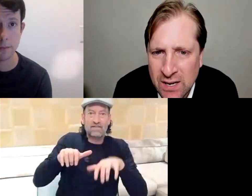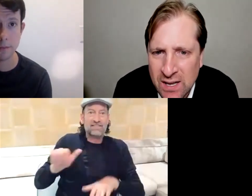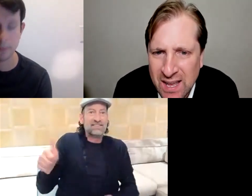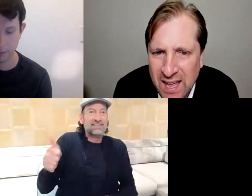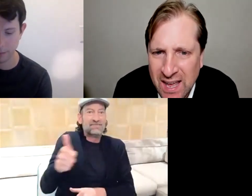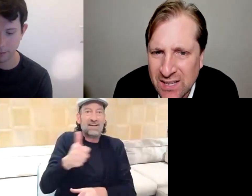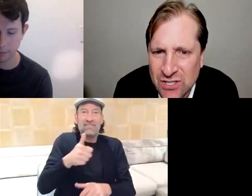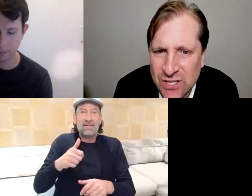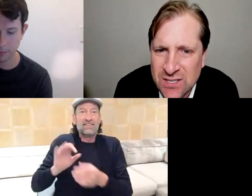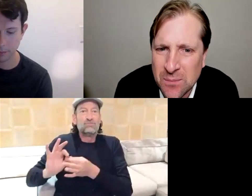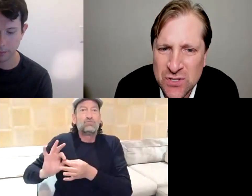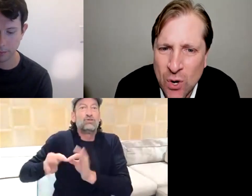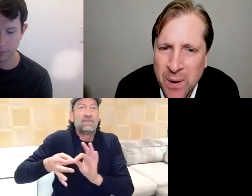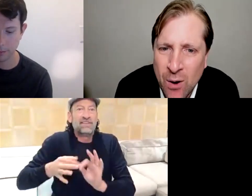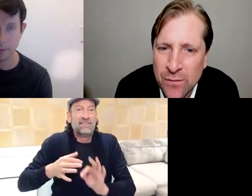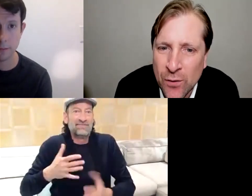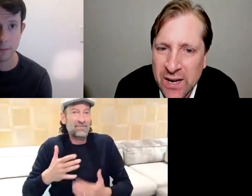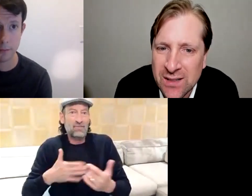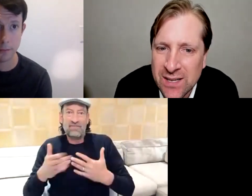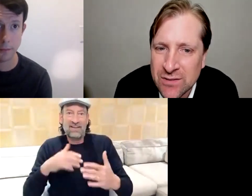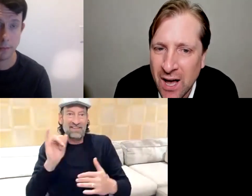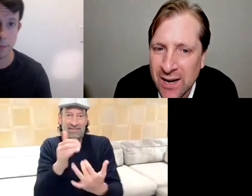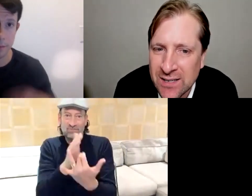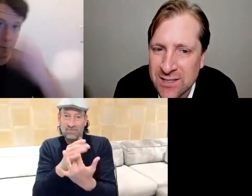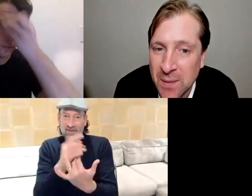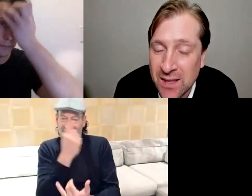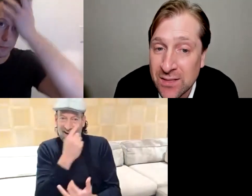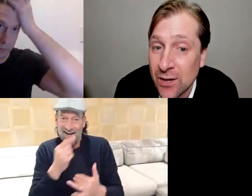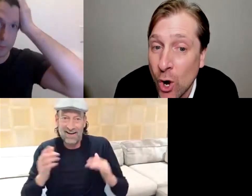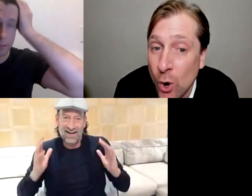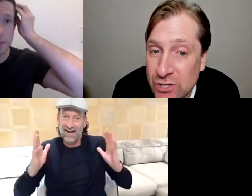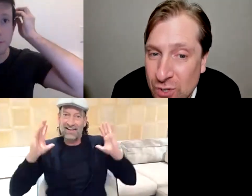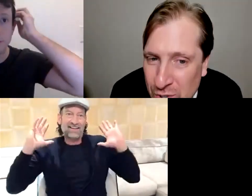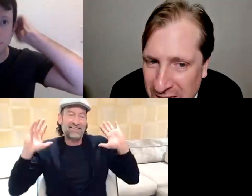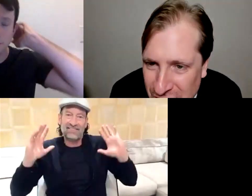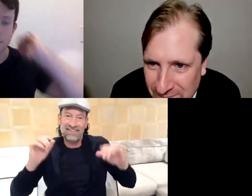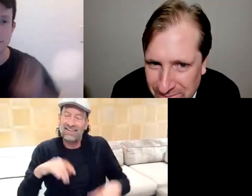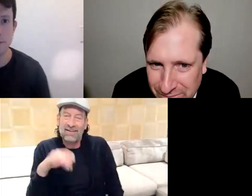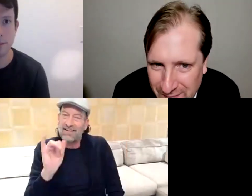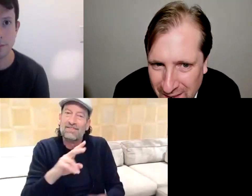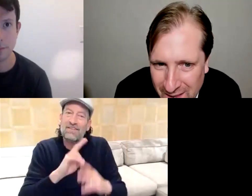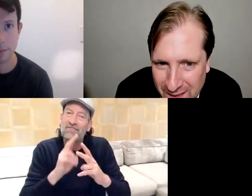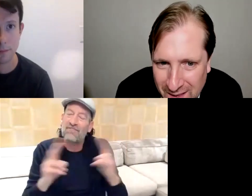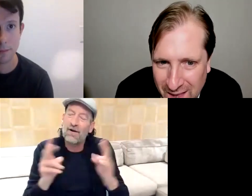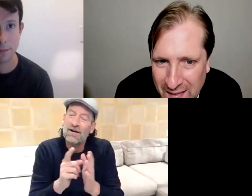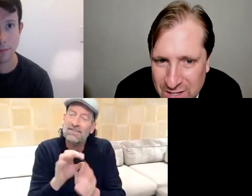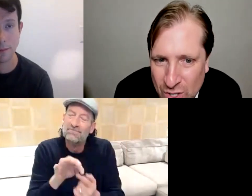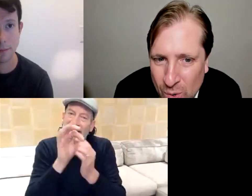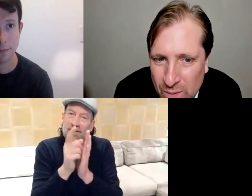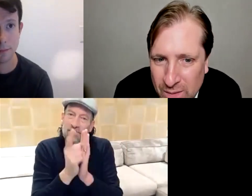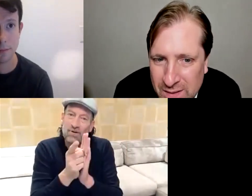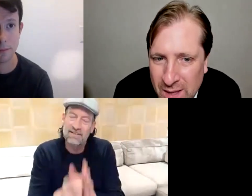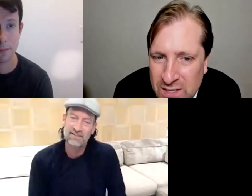emotion is just so powerful that it leaves the audience to make their own interpretation. And